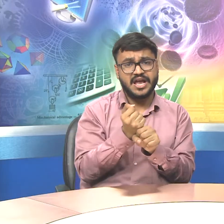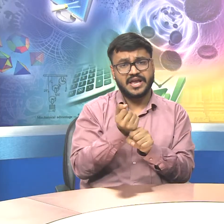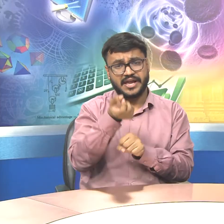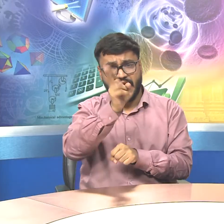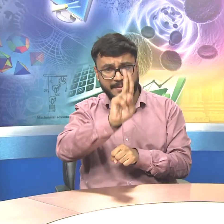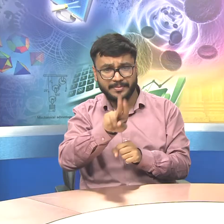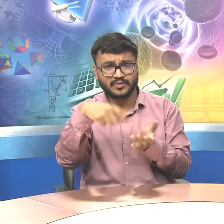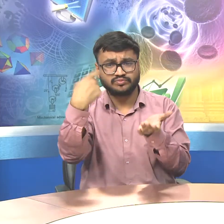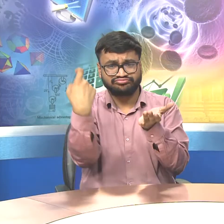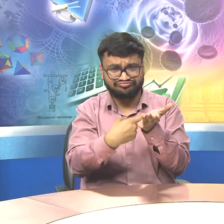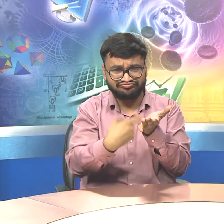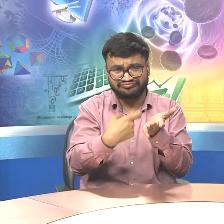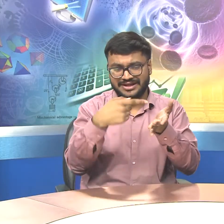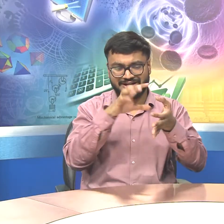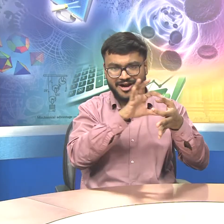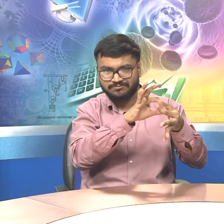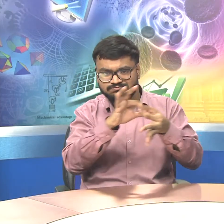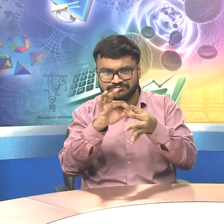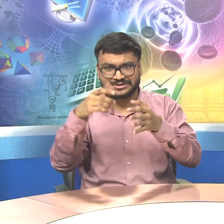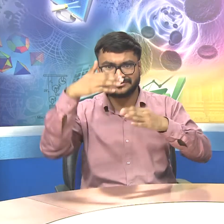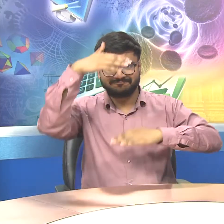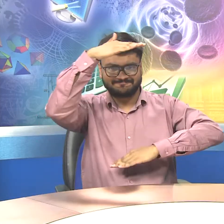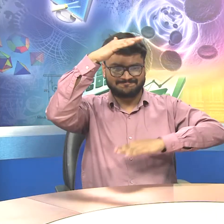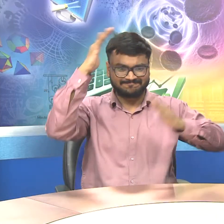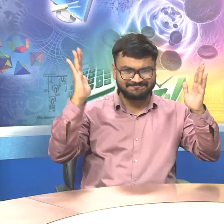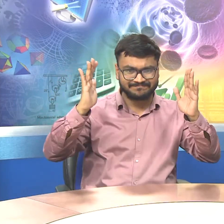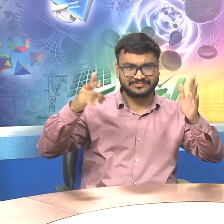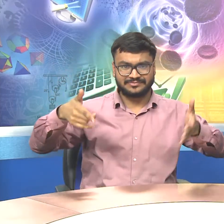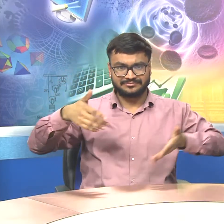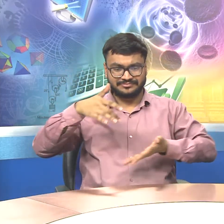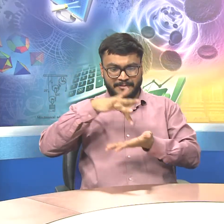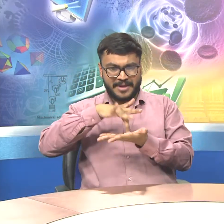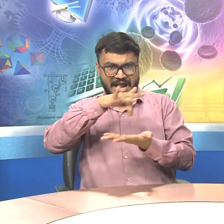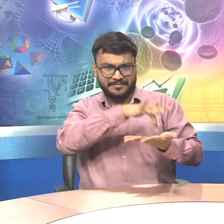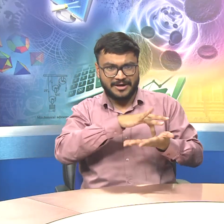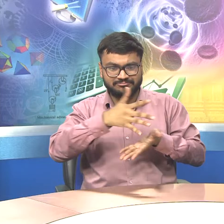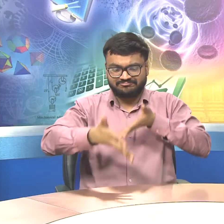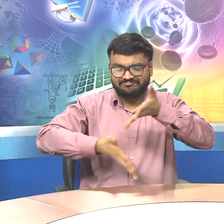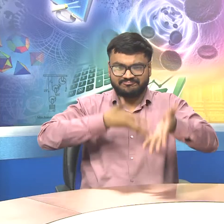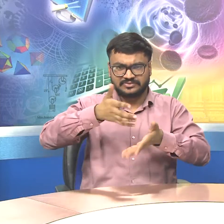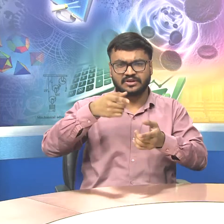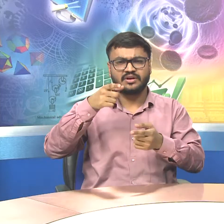There are ISL grammar rules related to signing space,